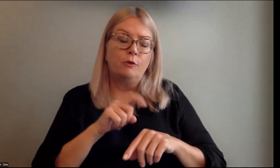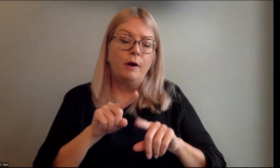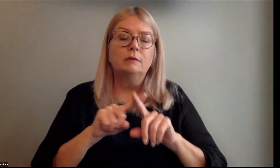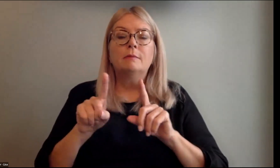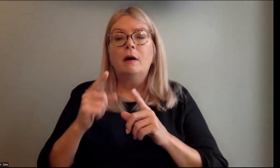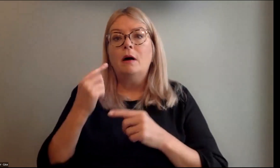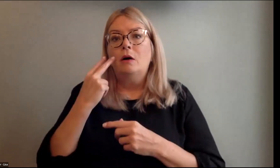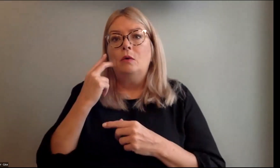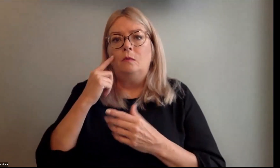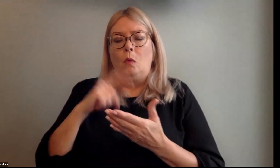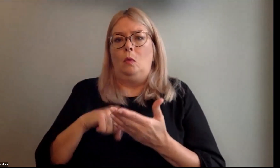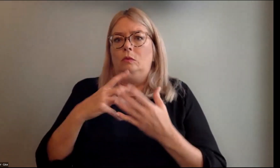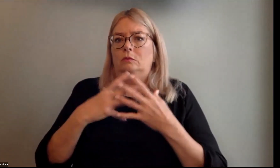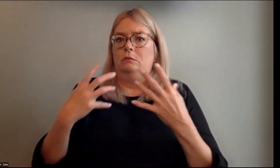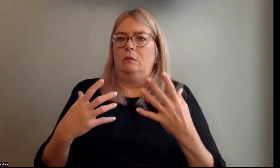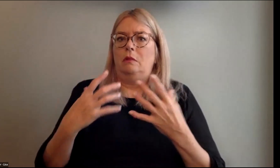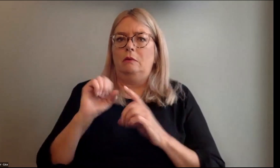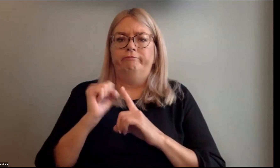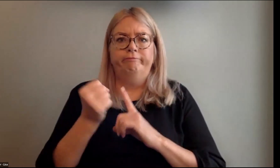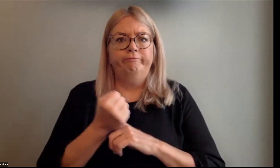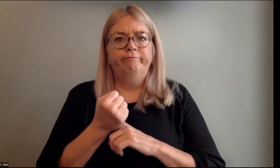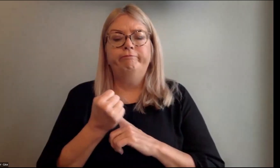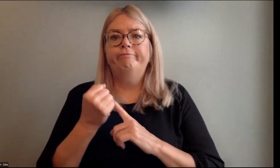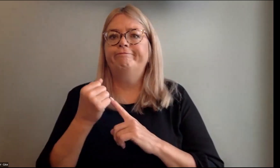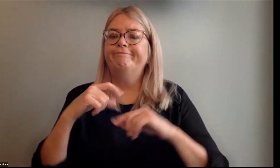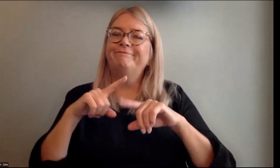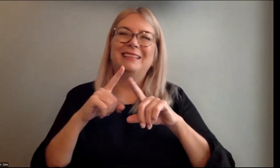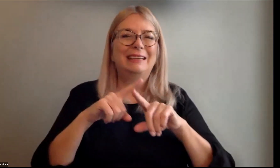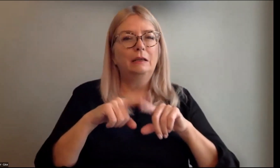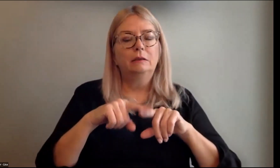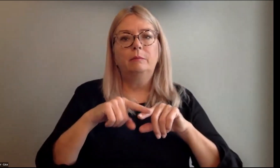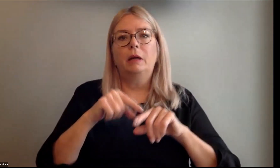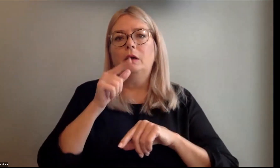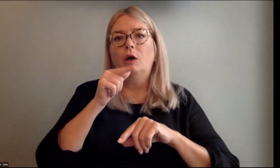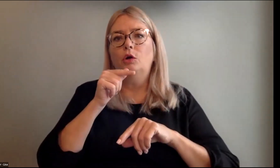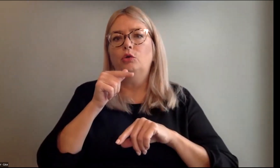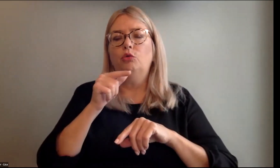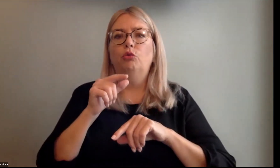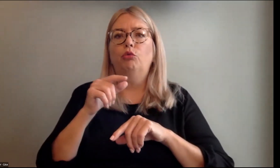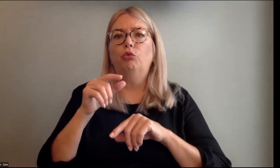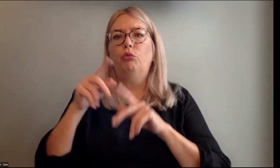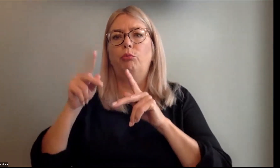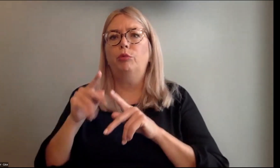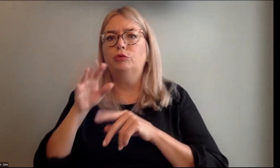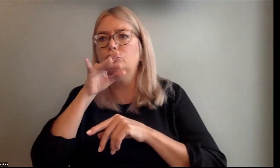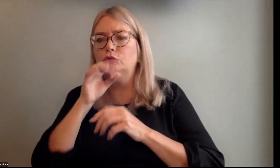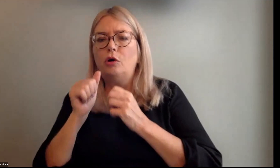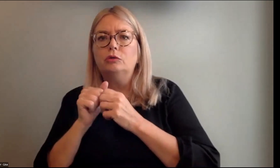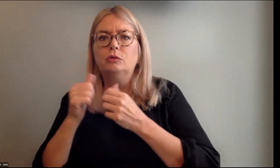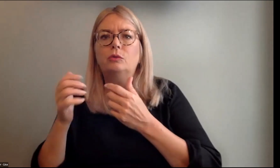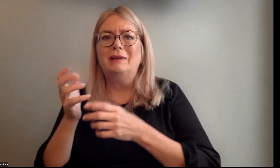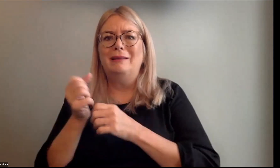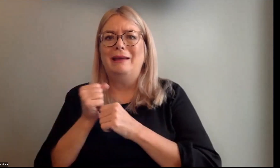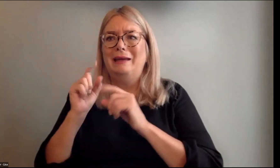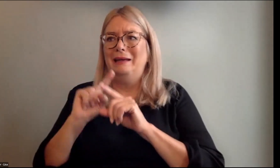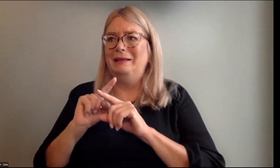of cases where, depending on who a claimant talks to, they may get a different understanding of what they're supposed